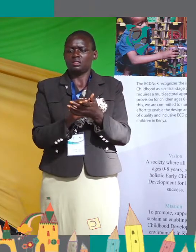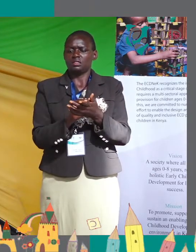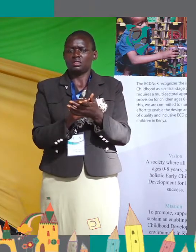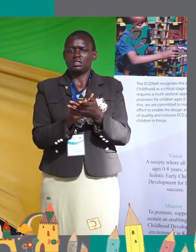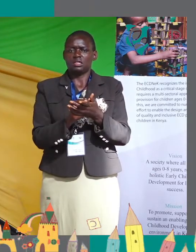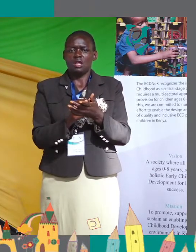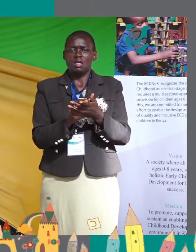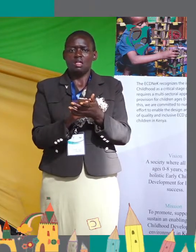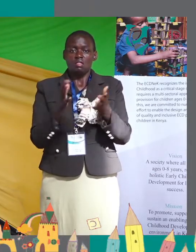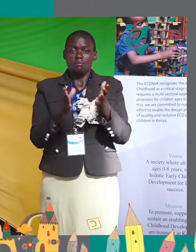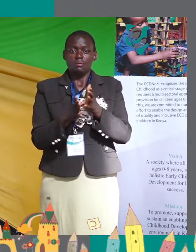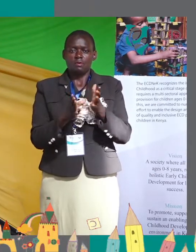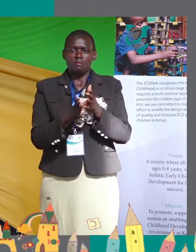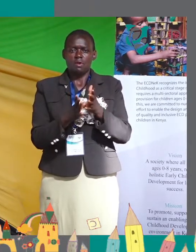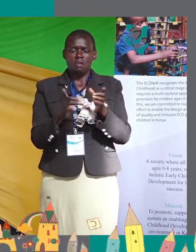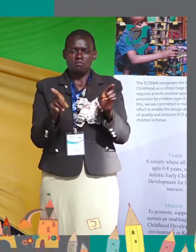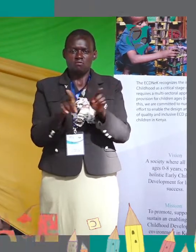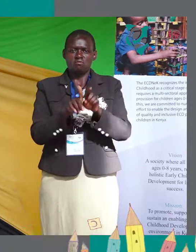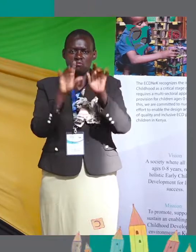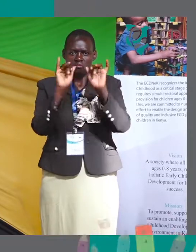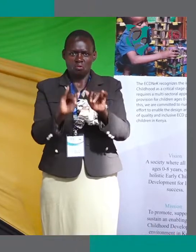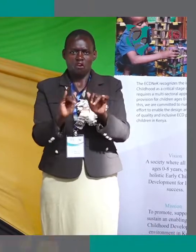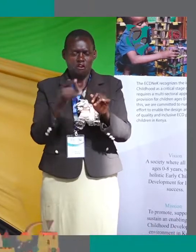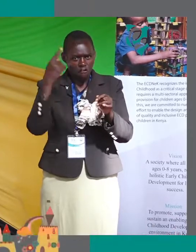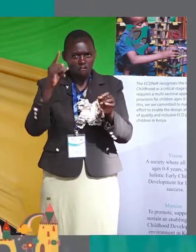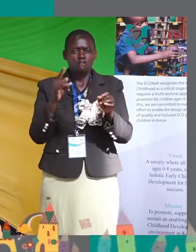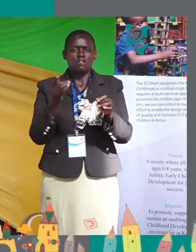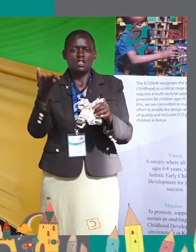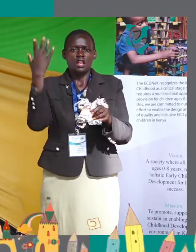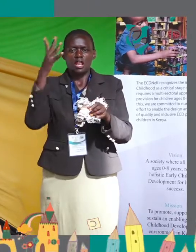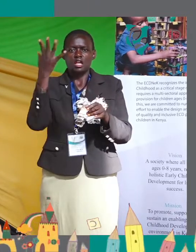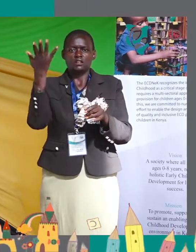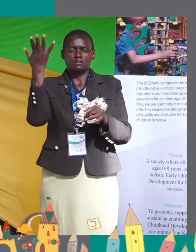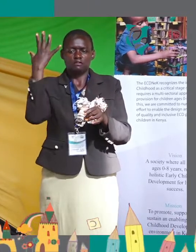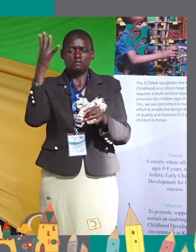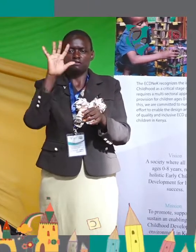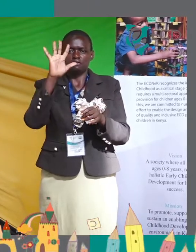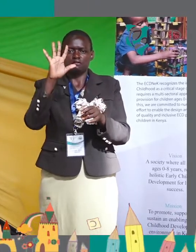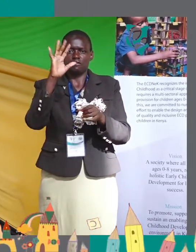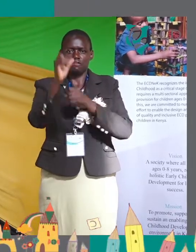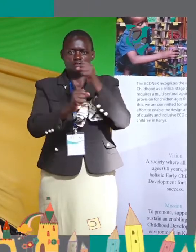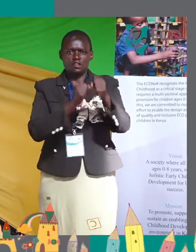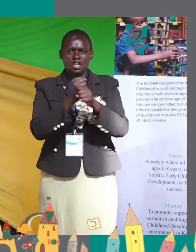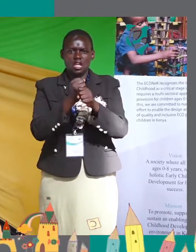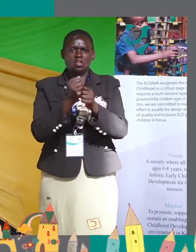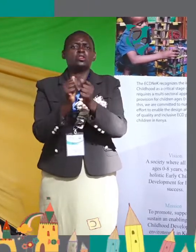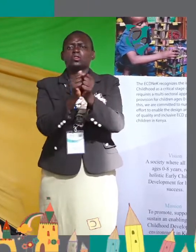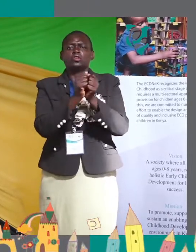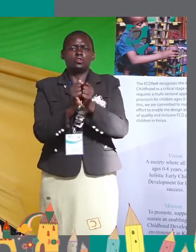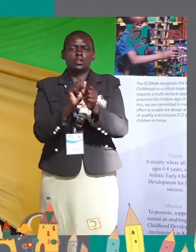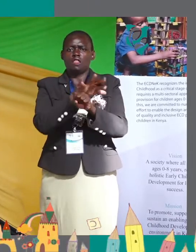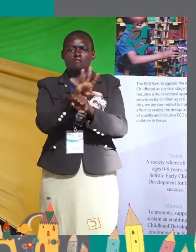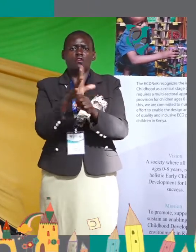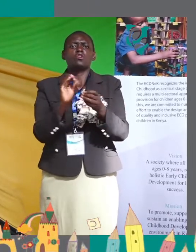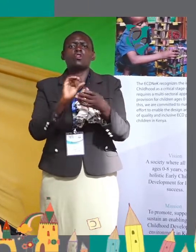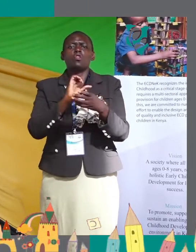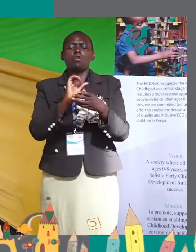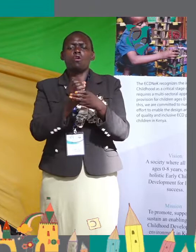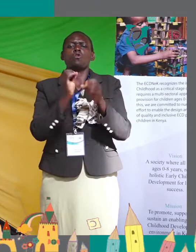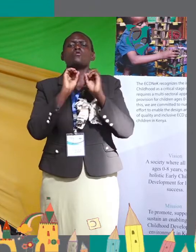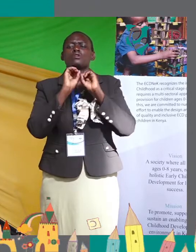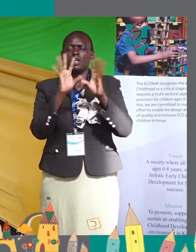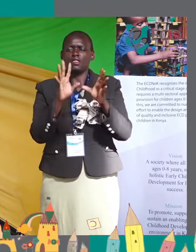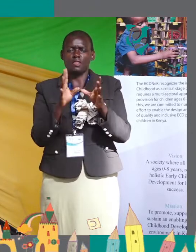the situation has remained the same for the last 5 years. With or without COVID, the situation has remained the